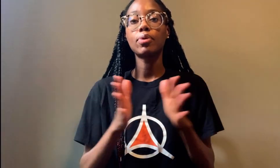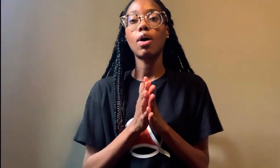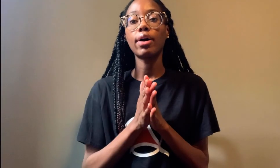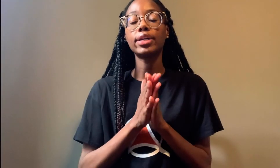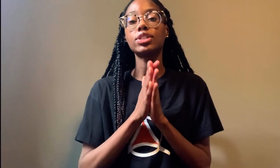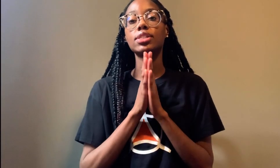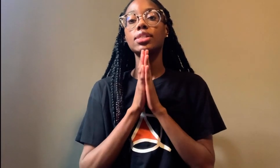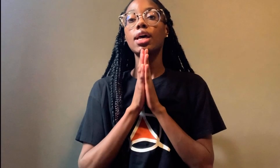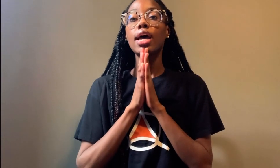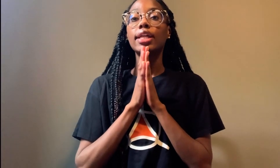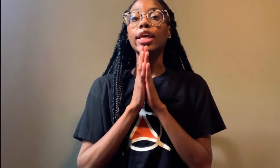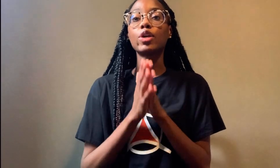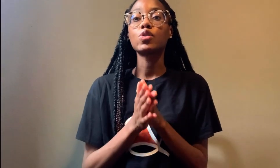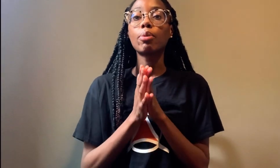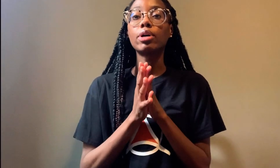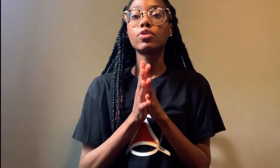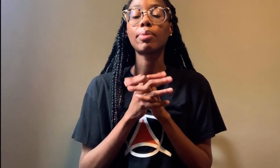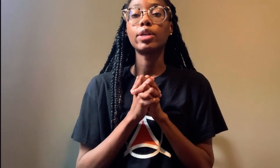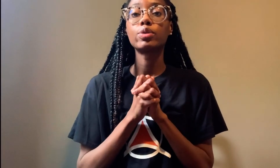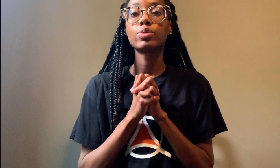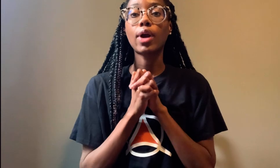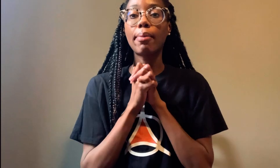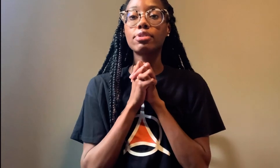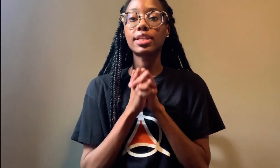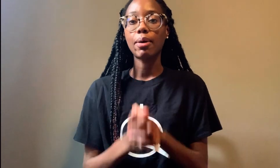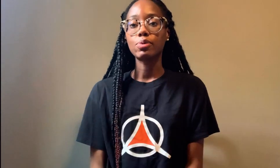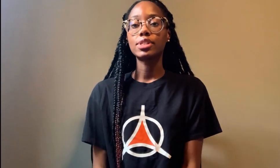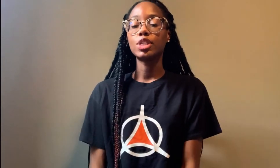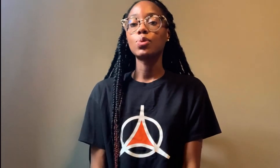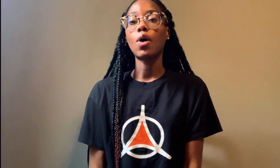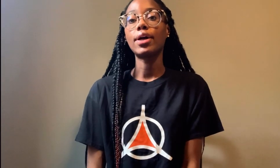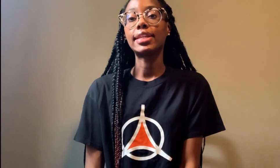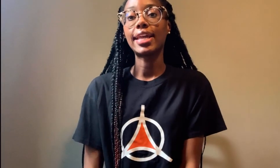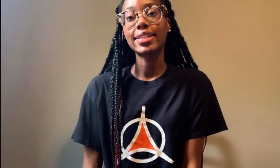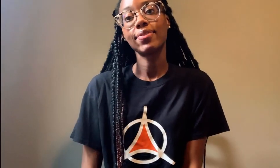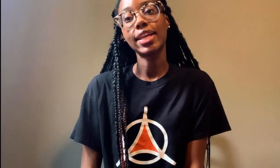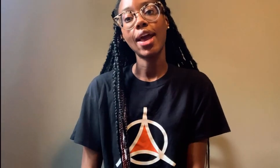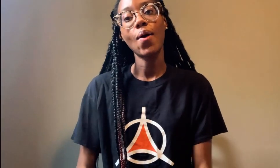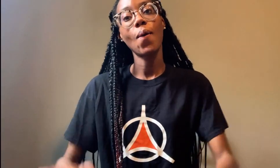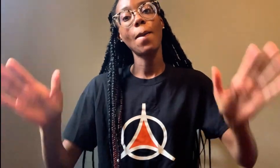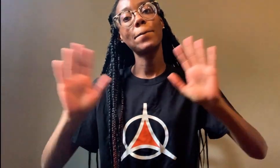all ages. Thank you so much for my new subscribers, and I will see you all in the next video.